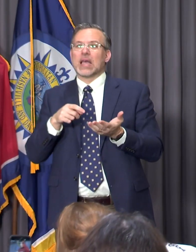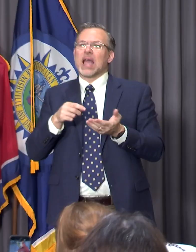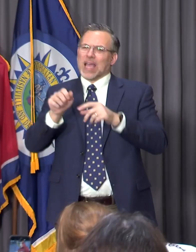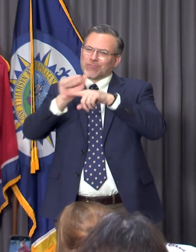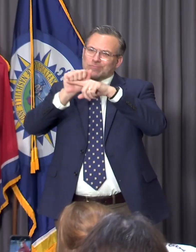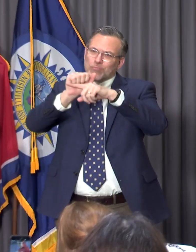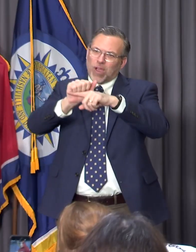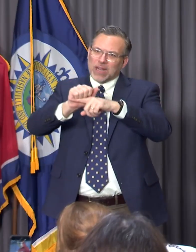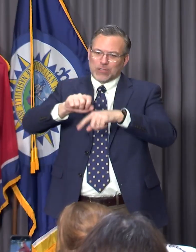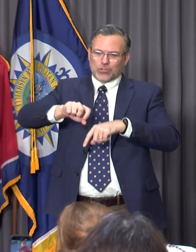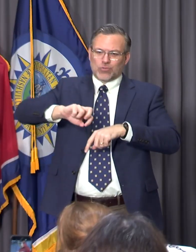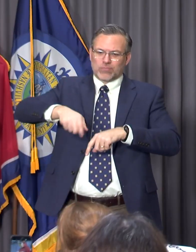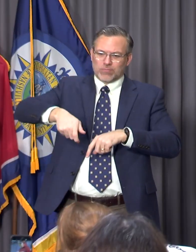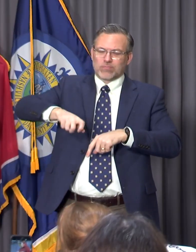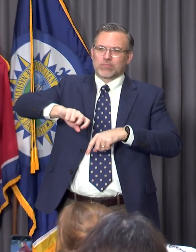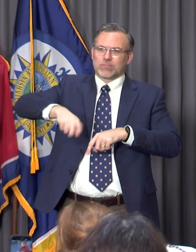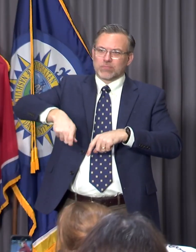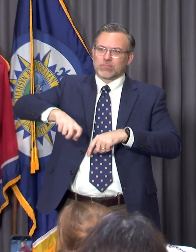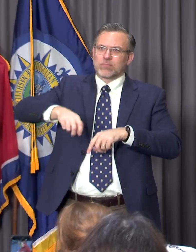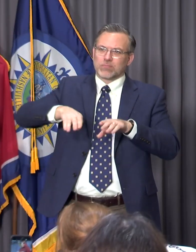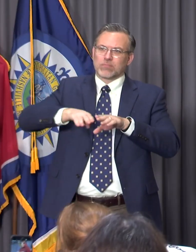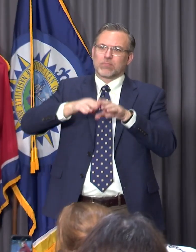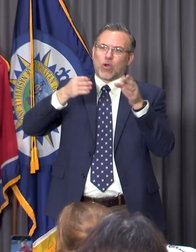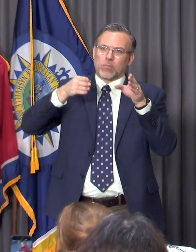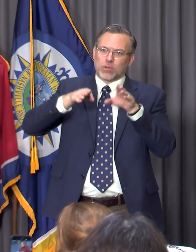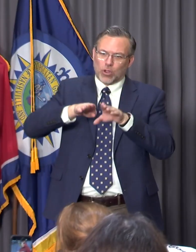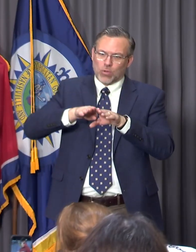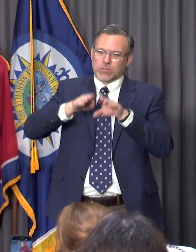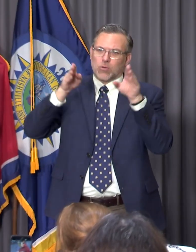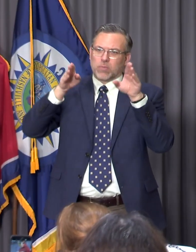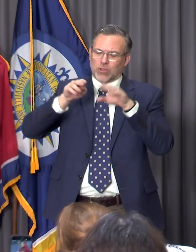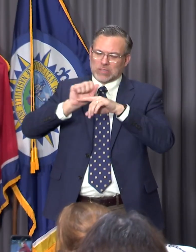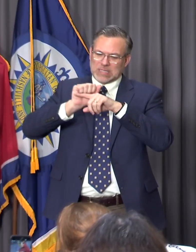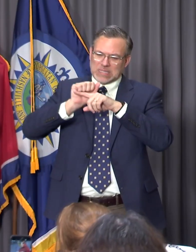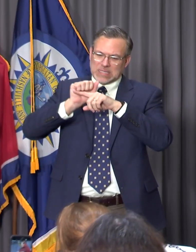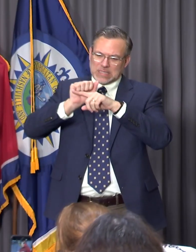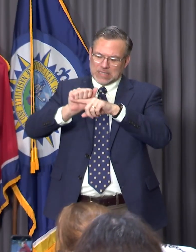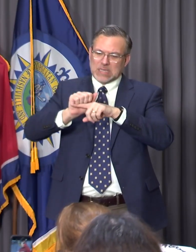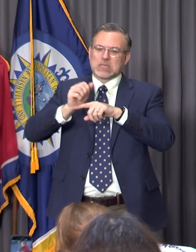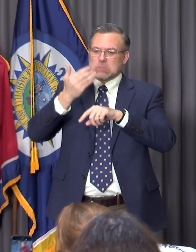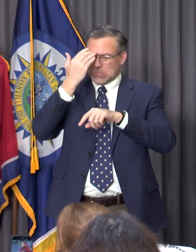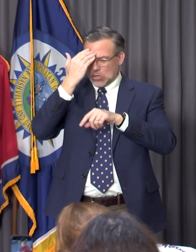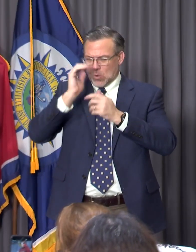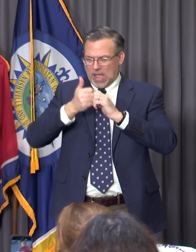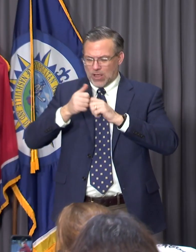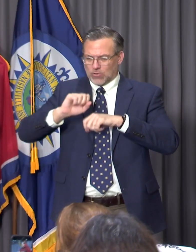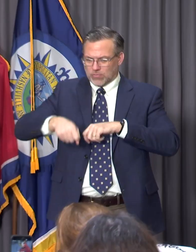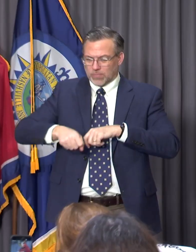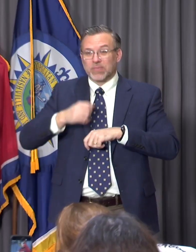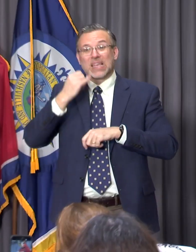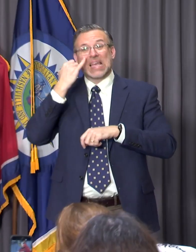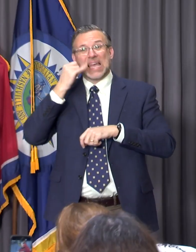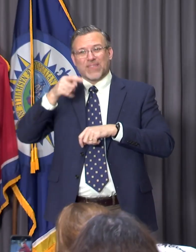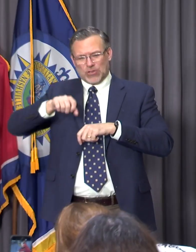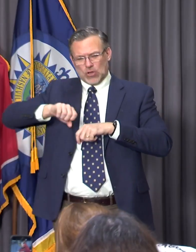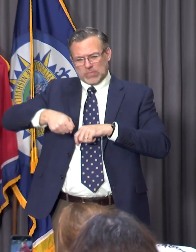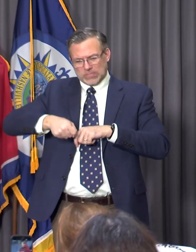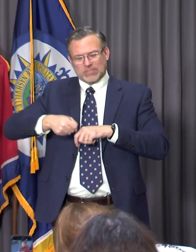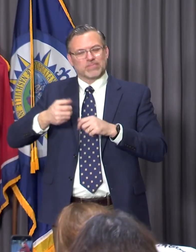close that valve. If you have a burst pipe in your house and you can't find that valve or it won't close, call us,